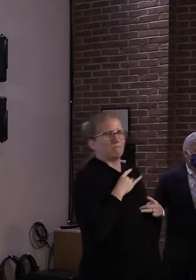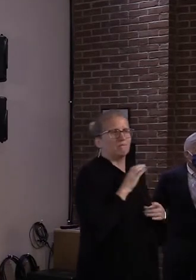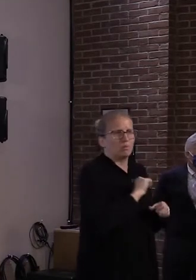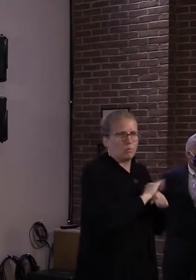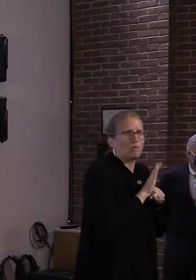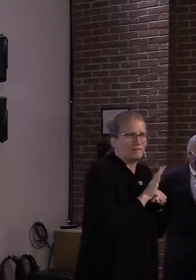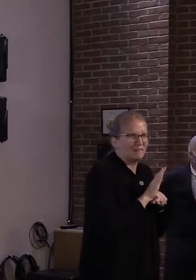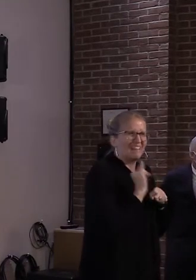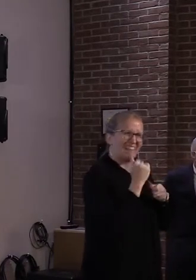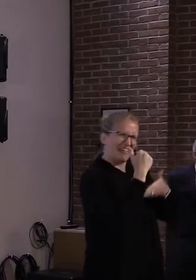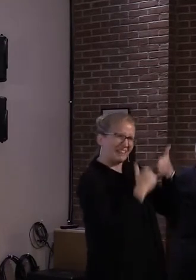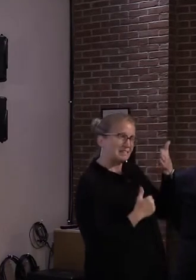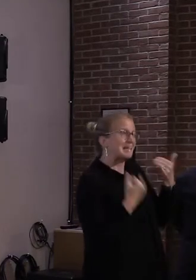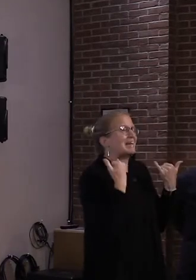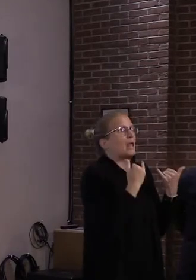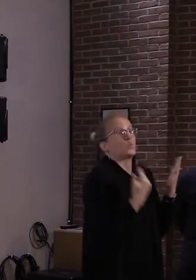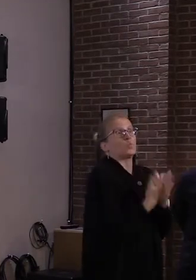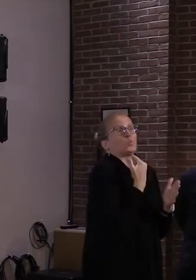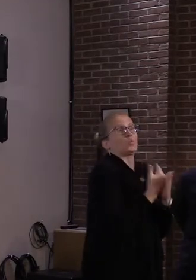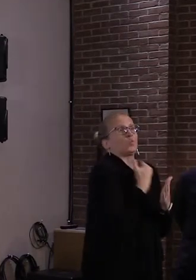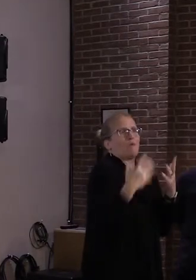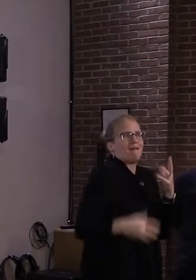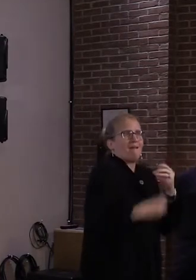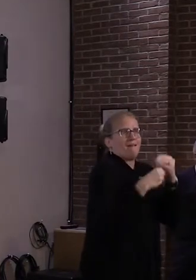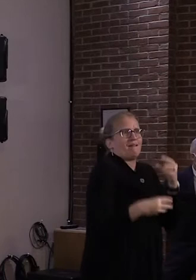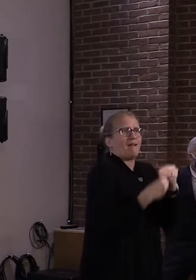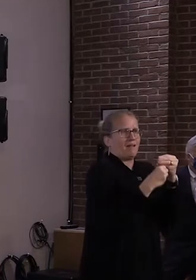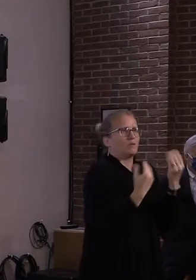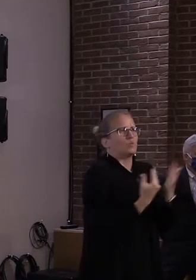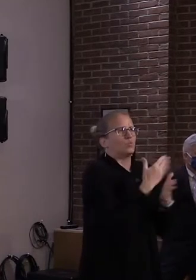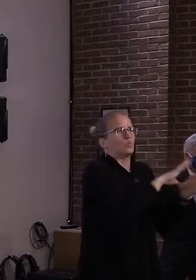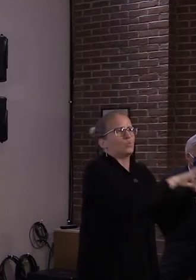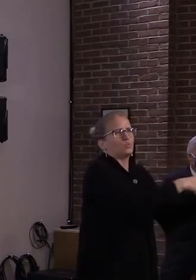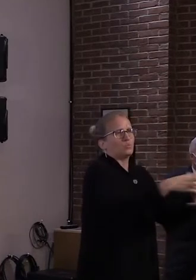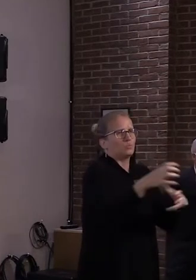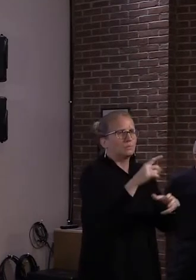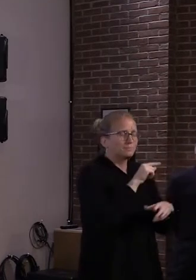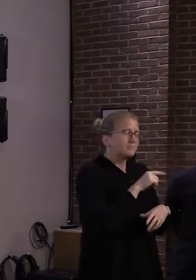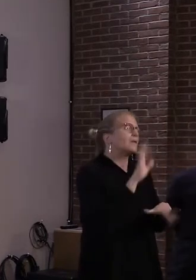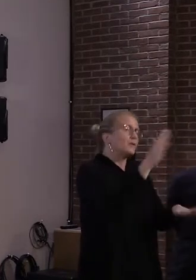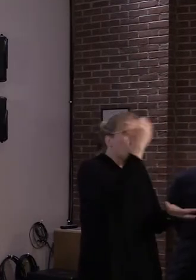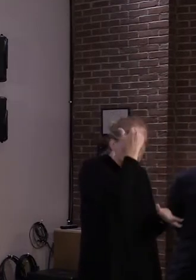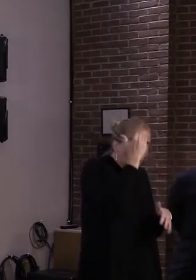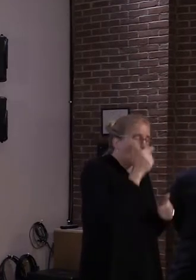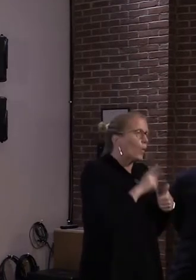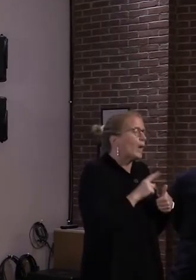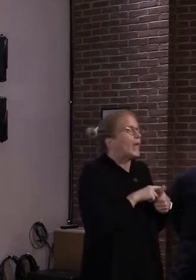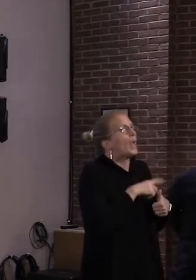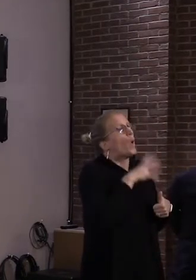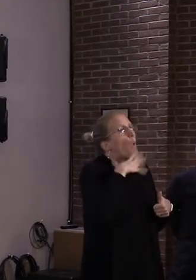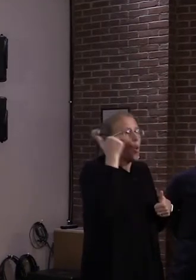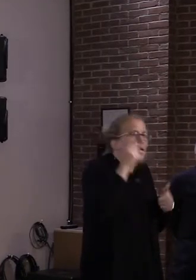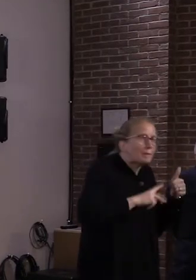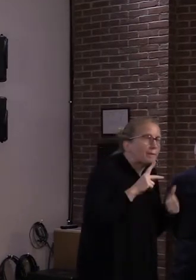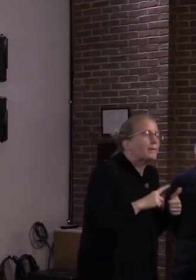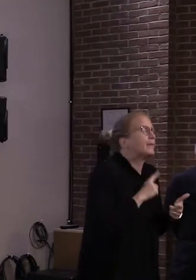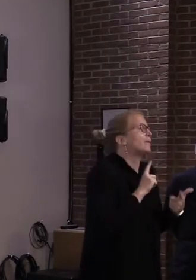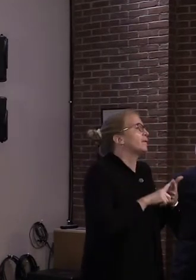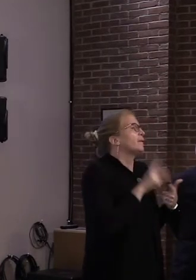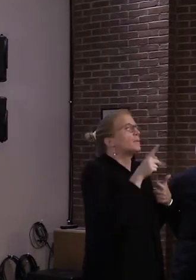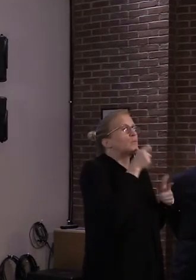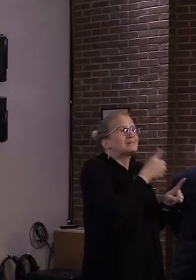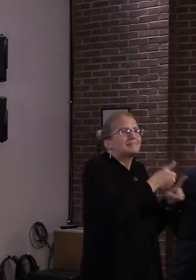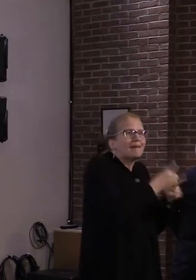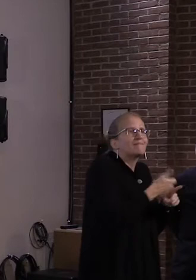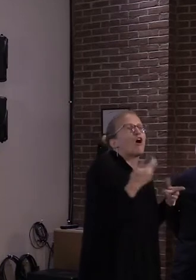all about. And this is besides the usual things we say about age. It's besides the known things